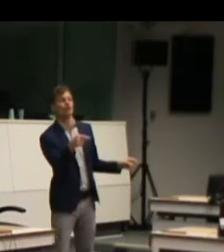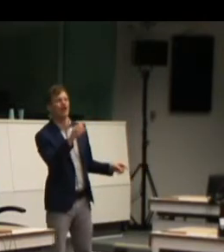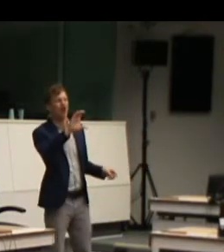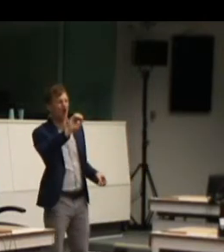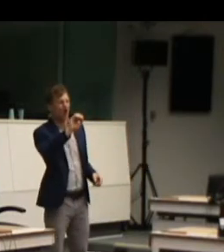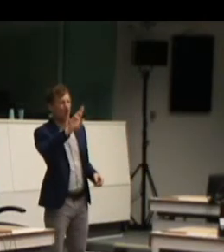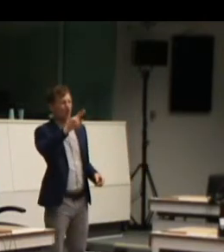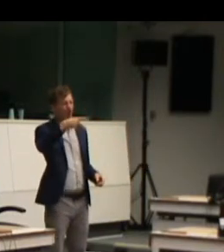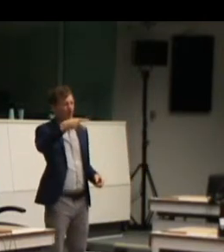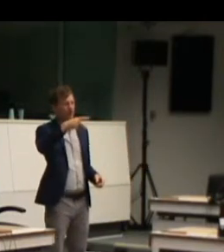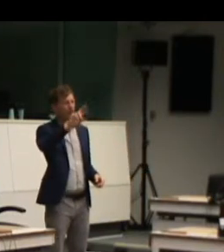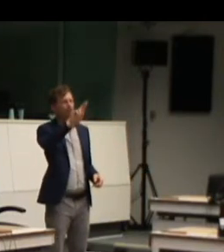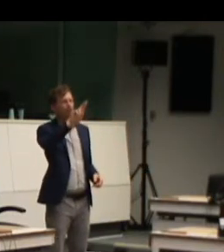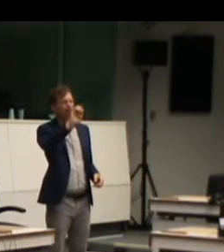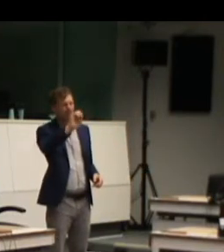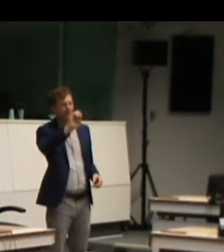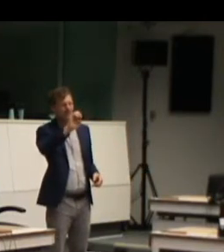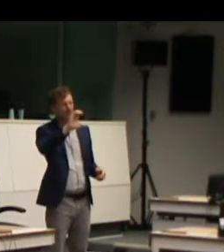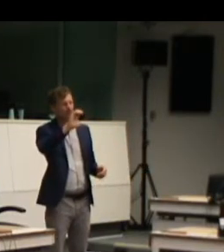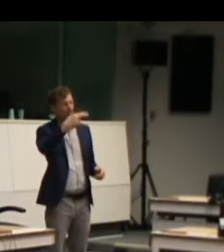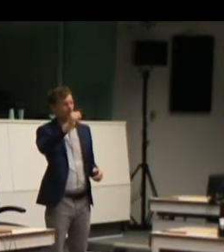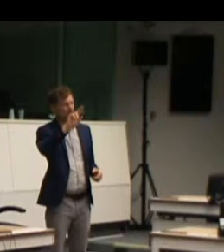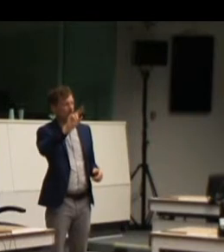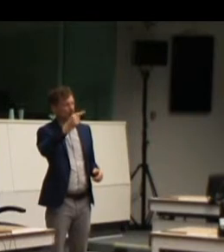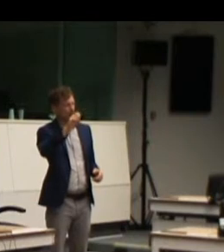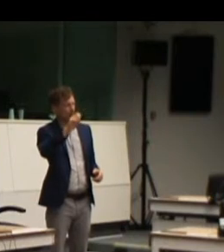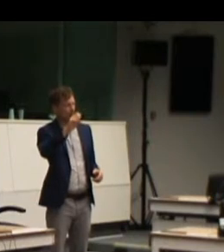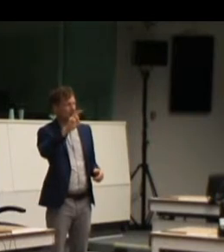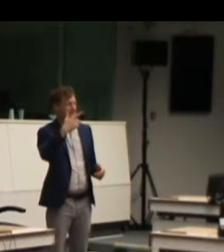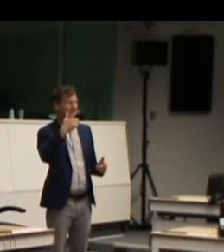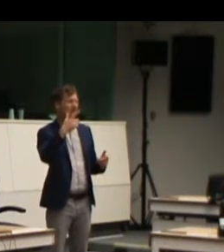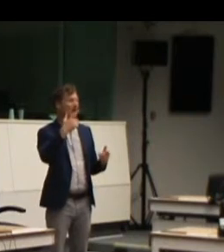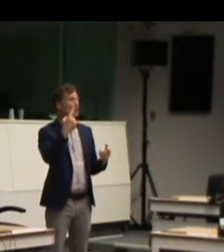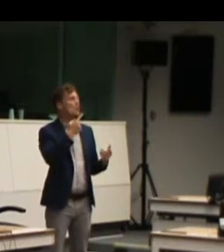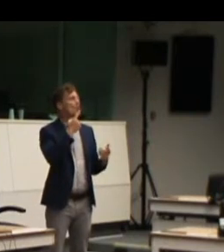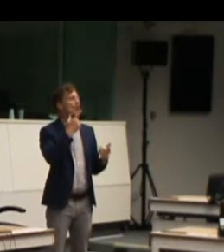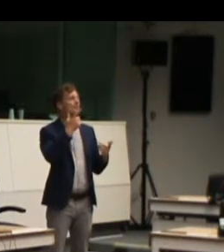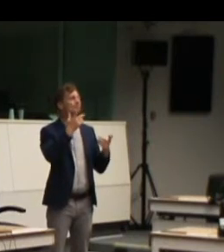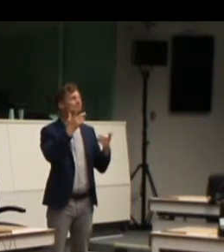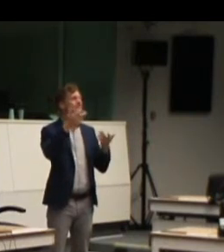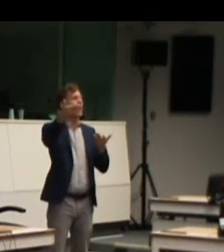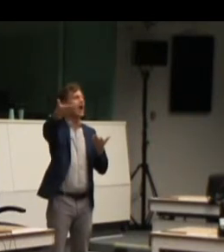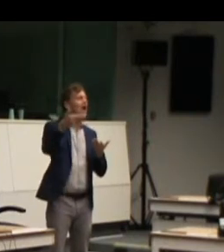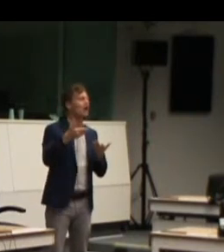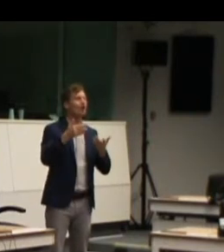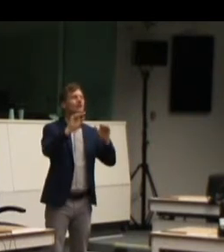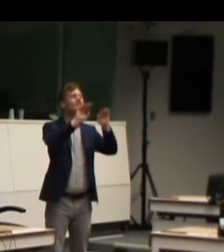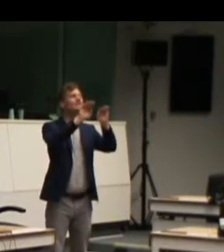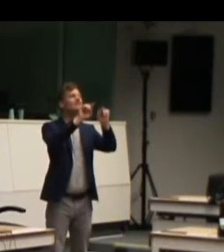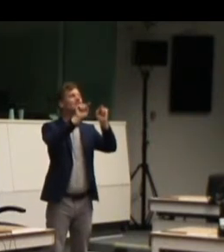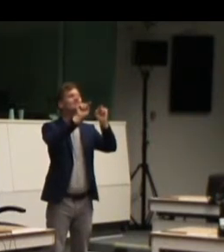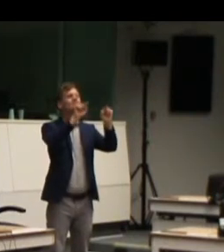to support that service. So that 4 million means that there are people who are hiring